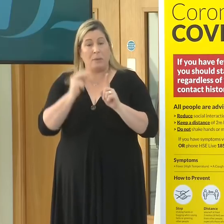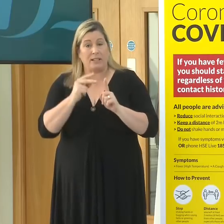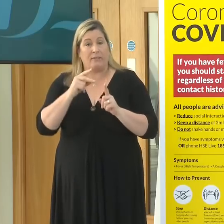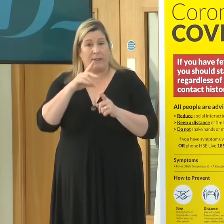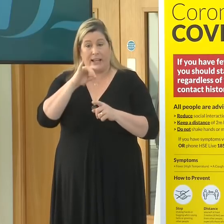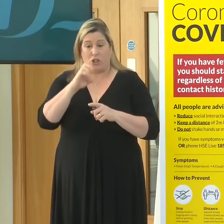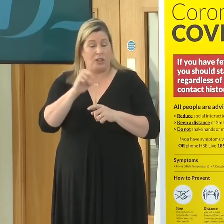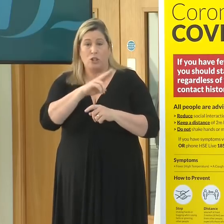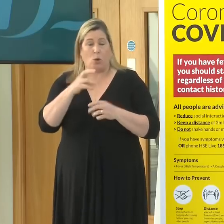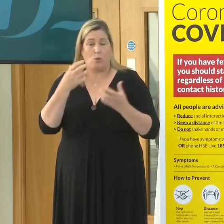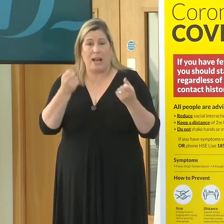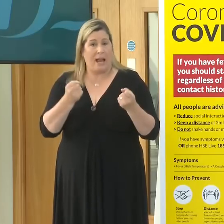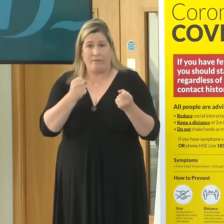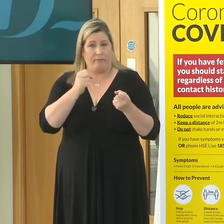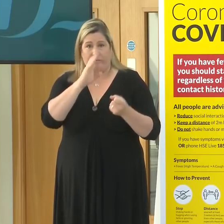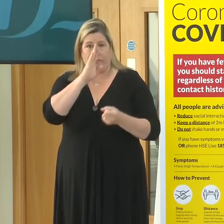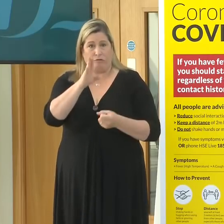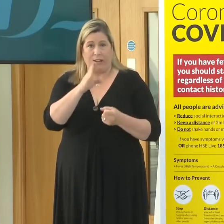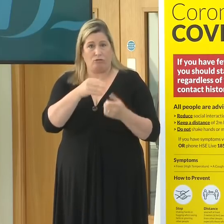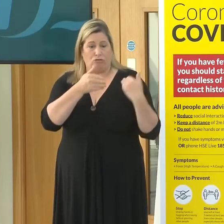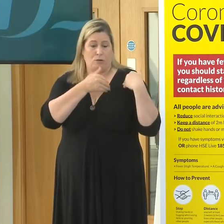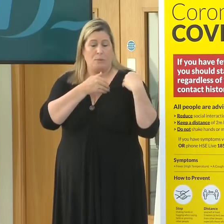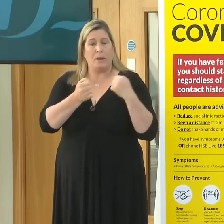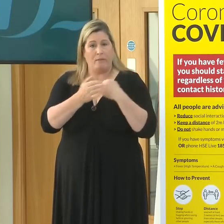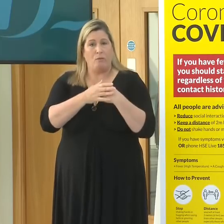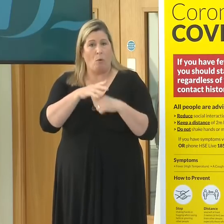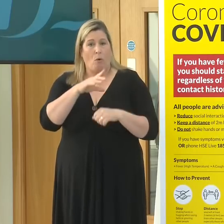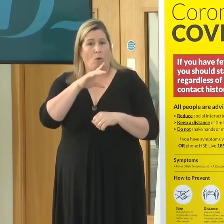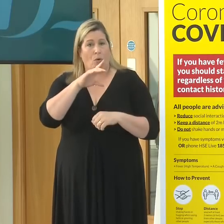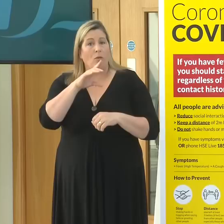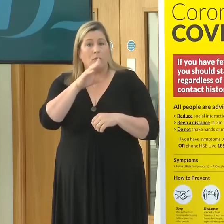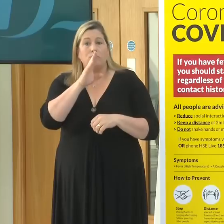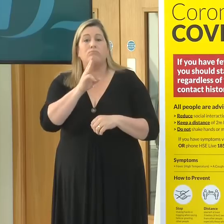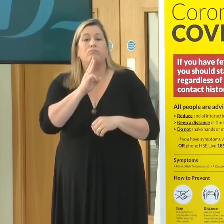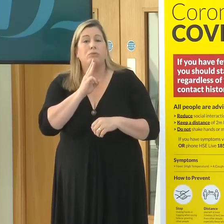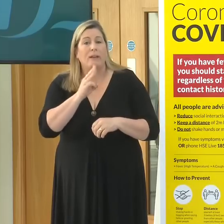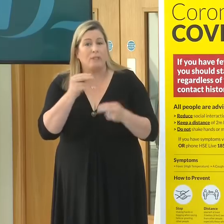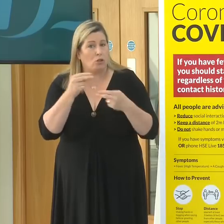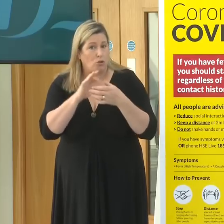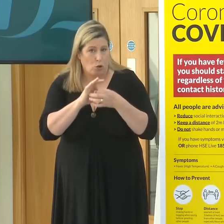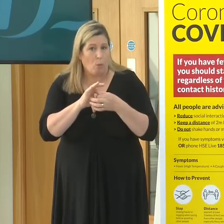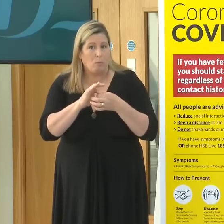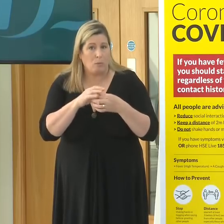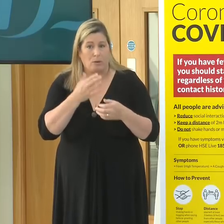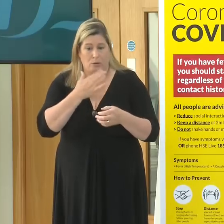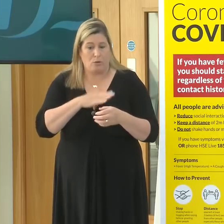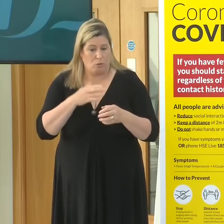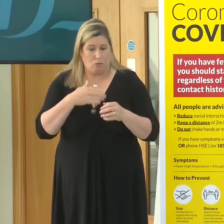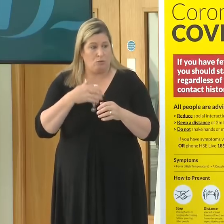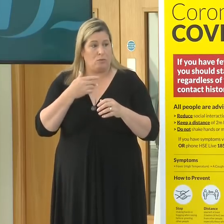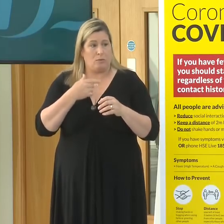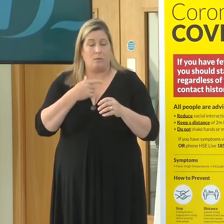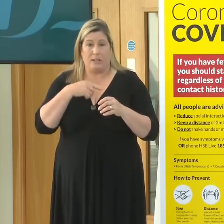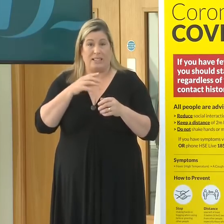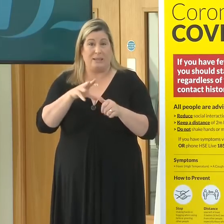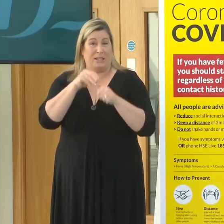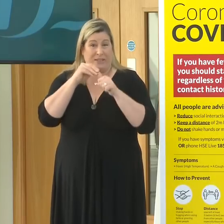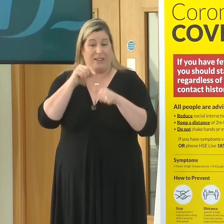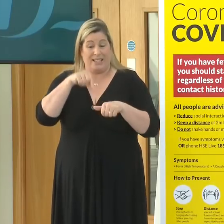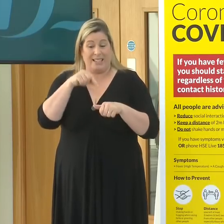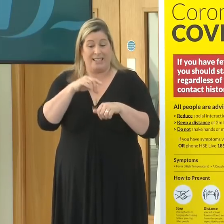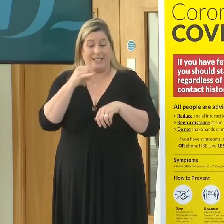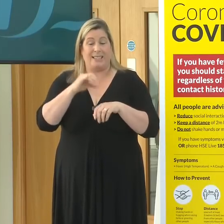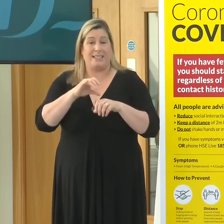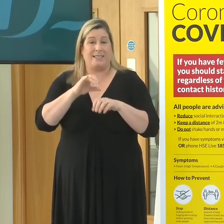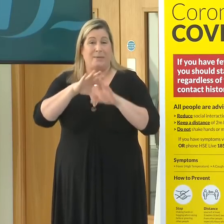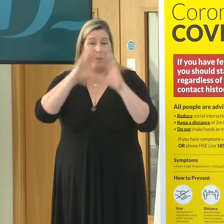private nursing homes on a year-to-year basis, but we provide the right supports as required, and particularly in a pandemic. And I just believe that's something